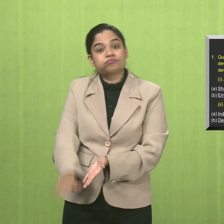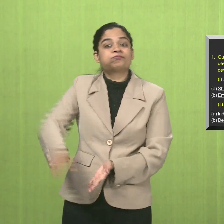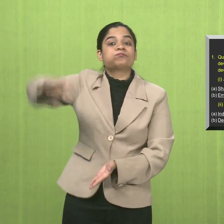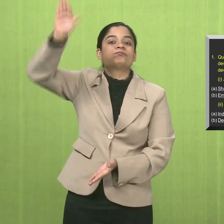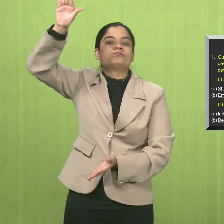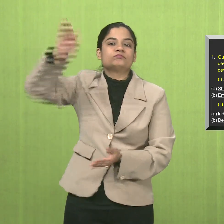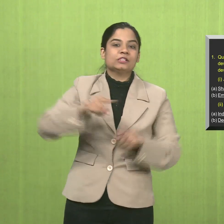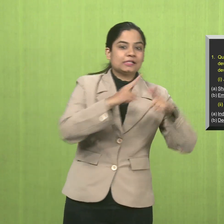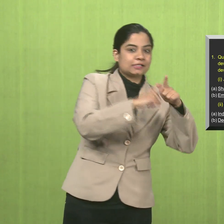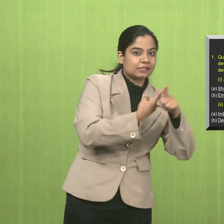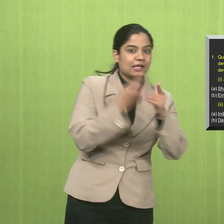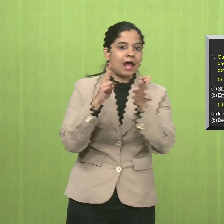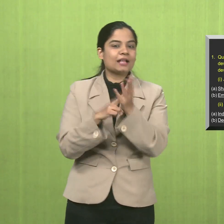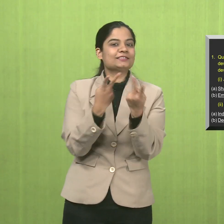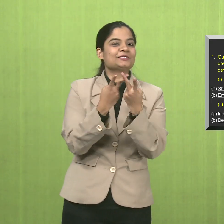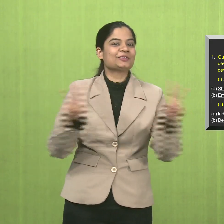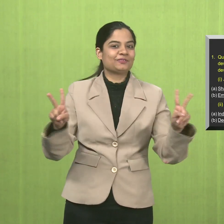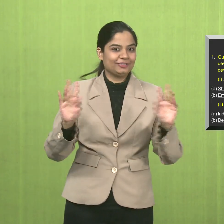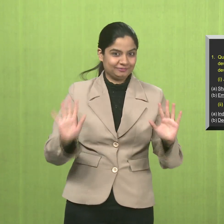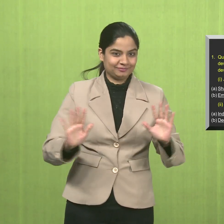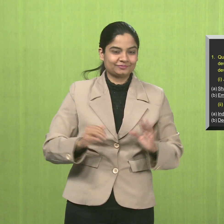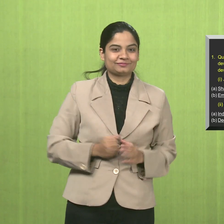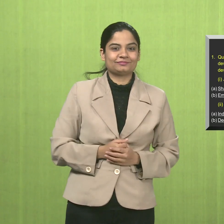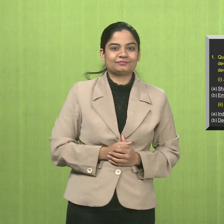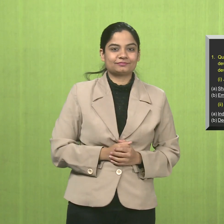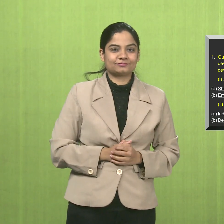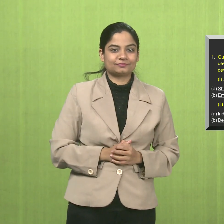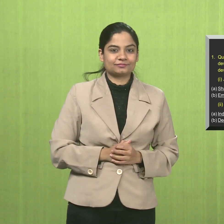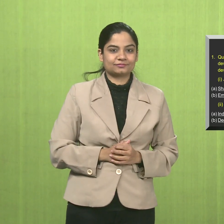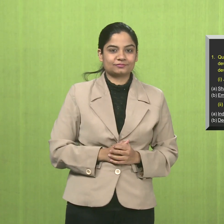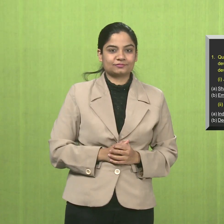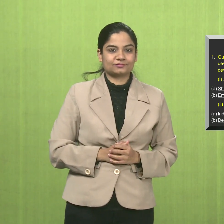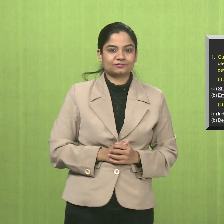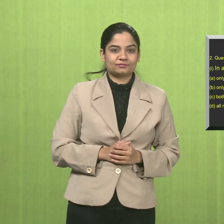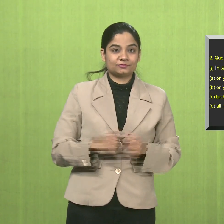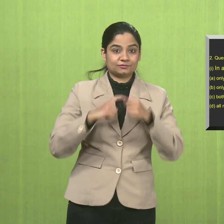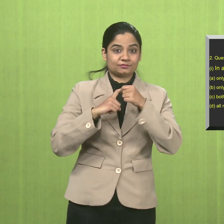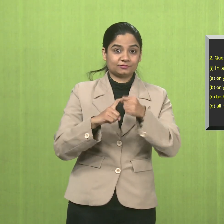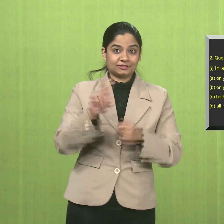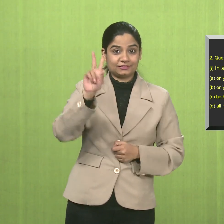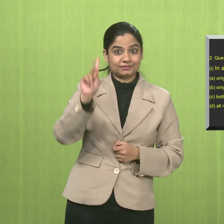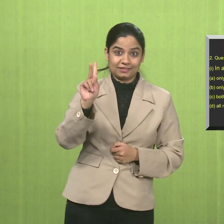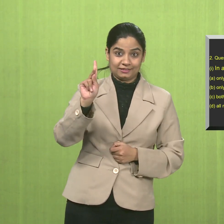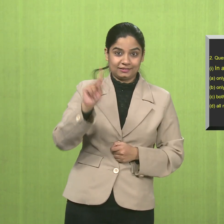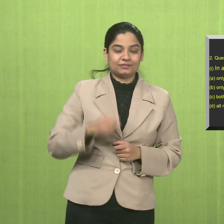can decide from themselves. That's the difference between joint and nuclear families. Question